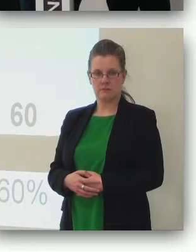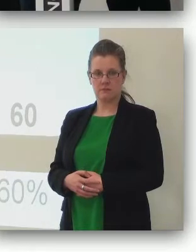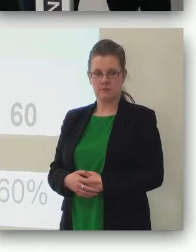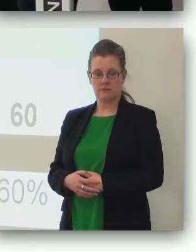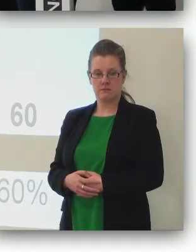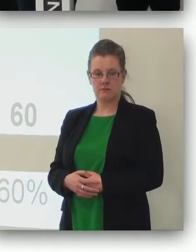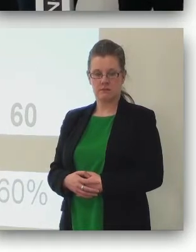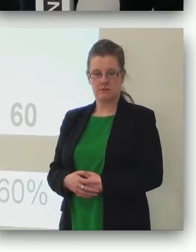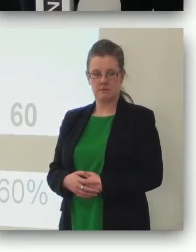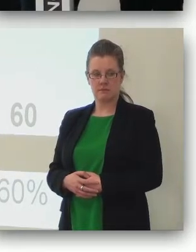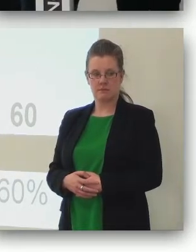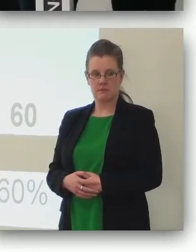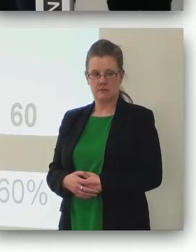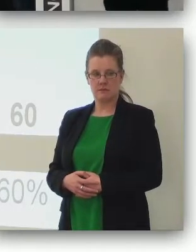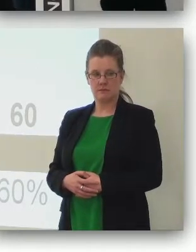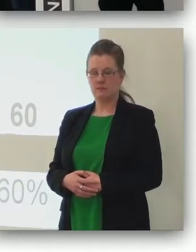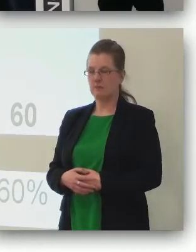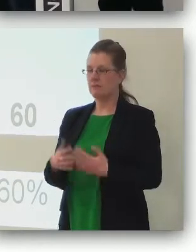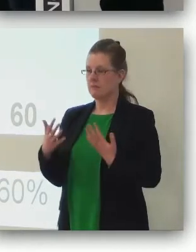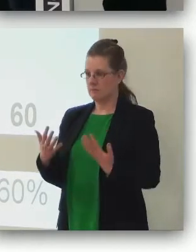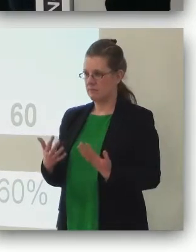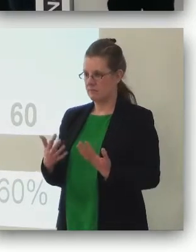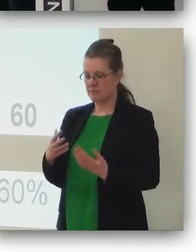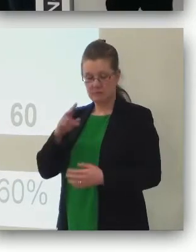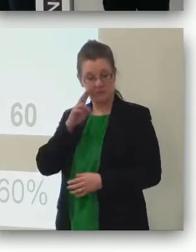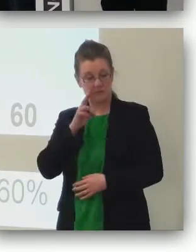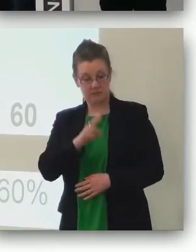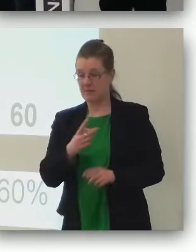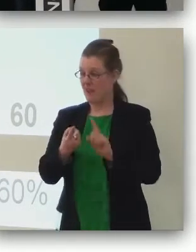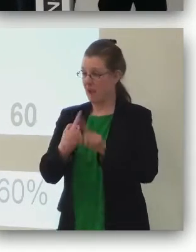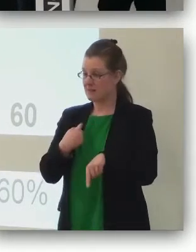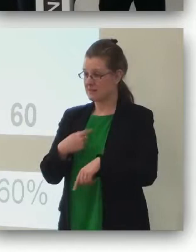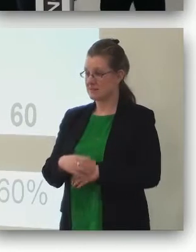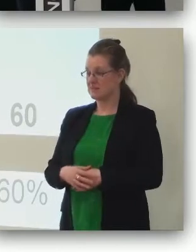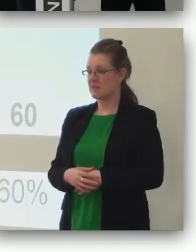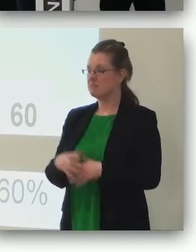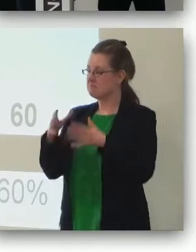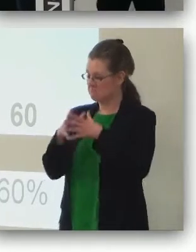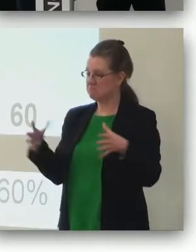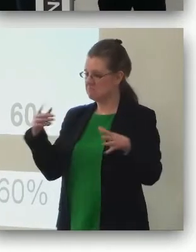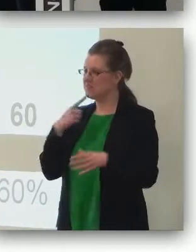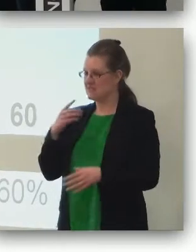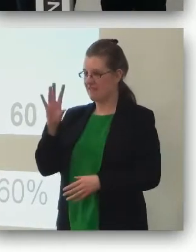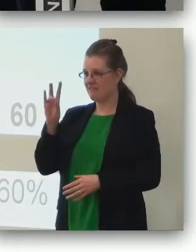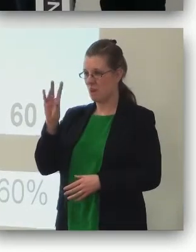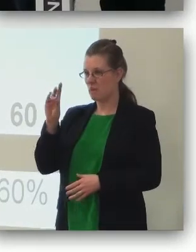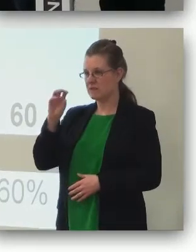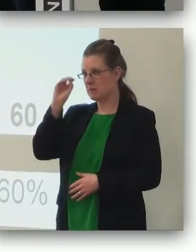Okay. So just to kind of look at the answers for that one, majority saying